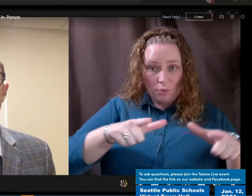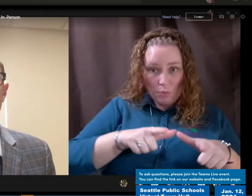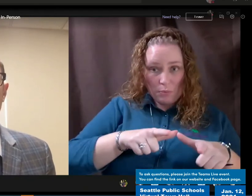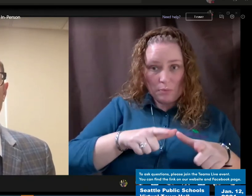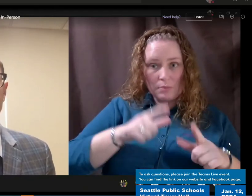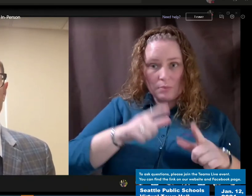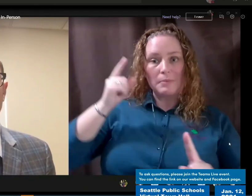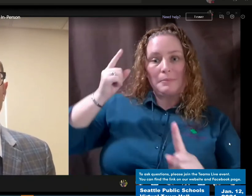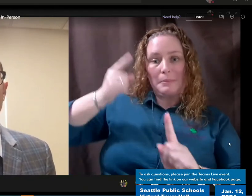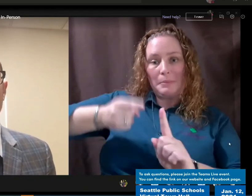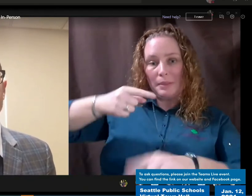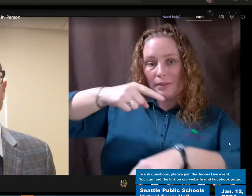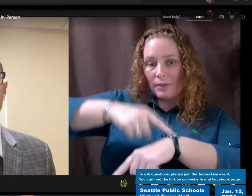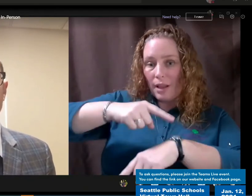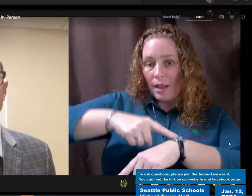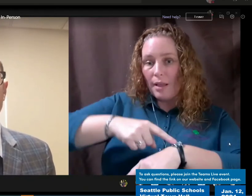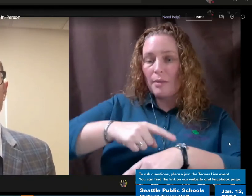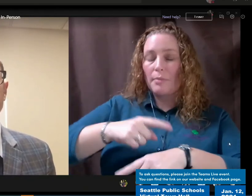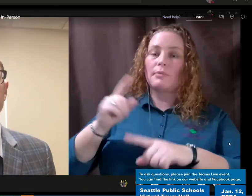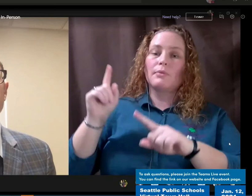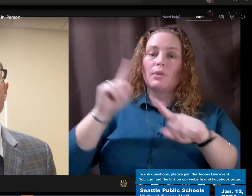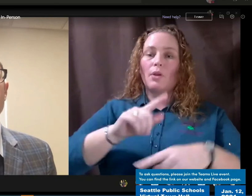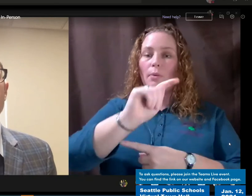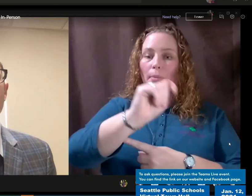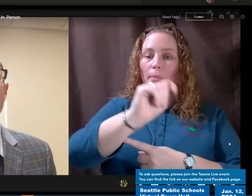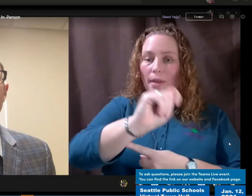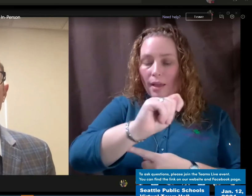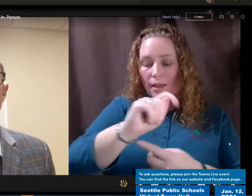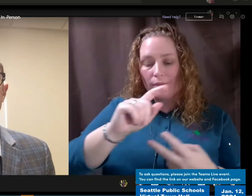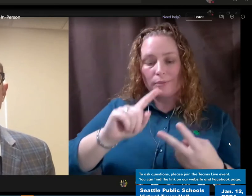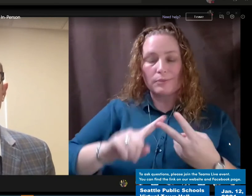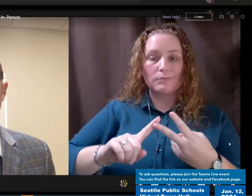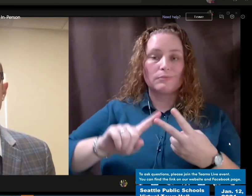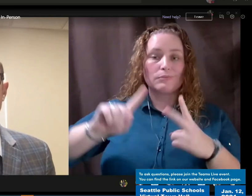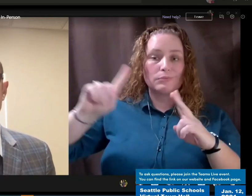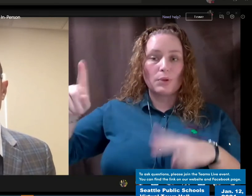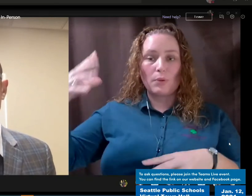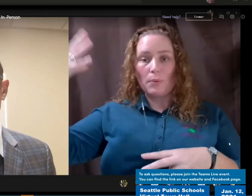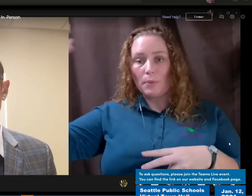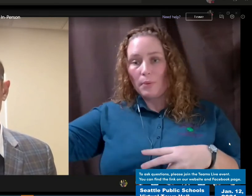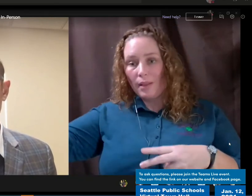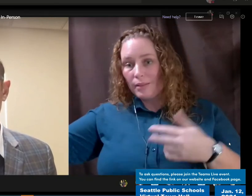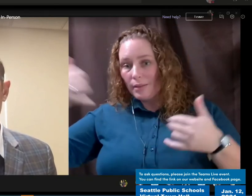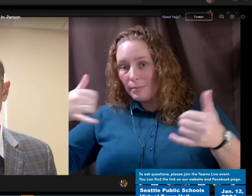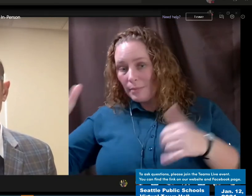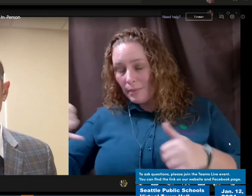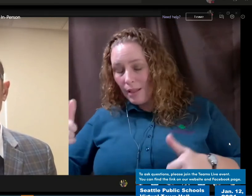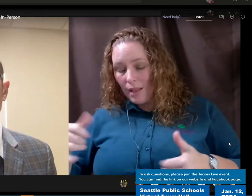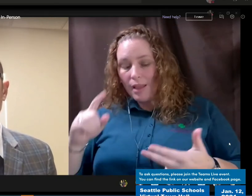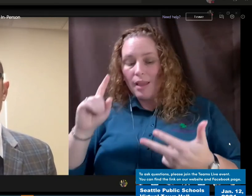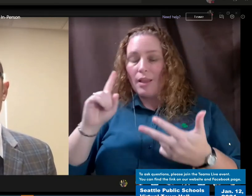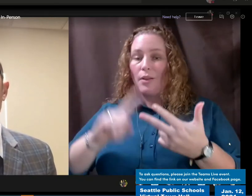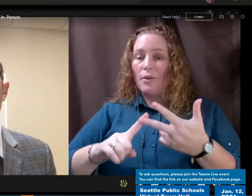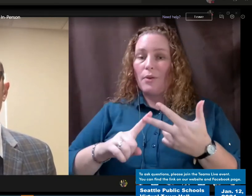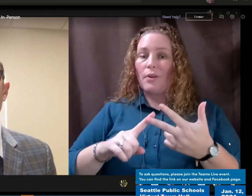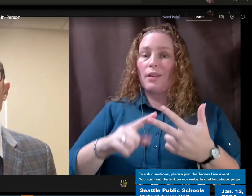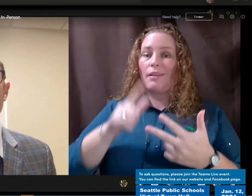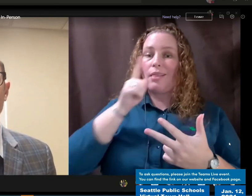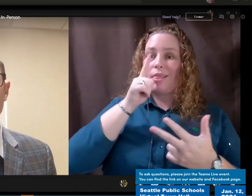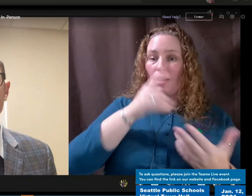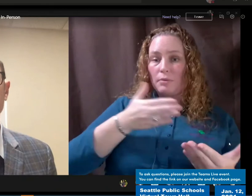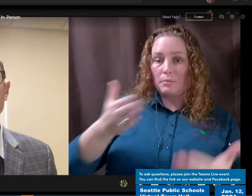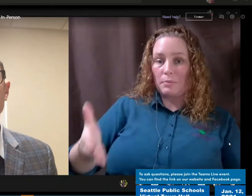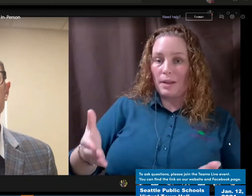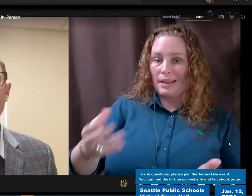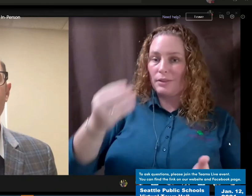to the restroom or to get a recess, or they would receive their lunches because they're gonna be eating in their classrooms so that other